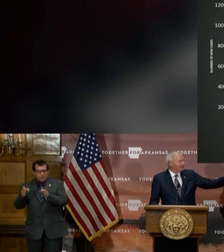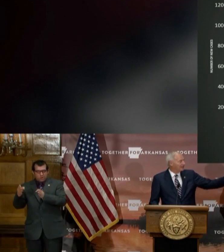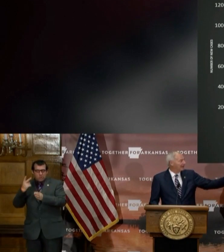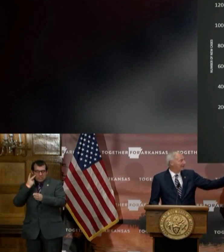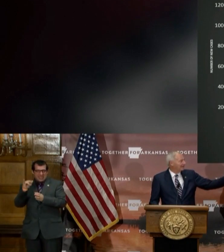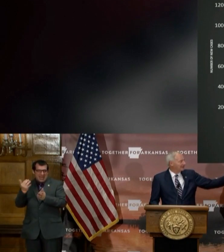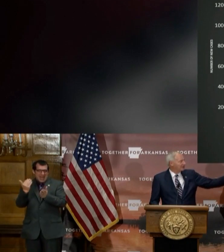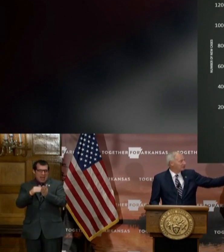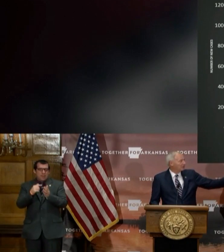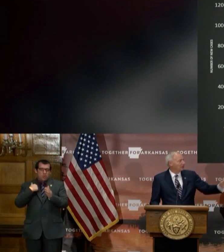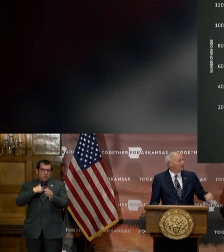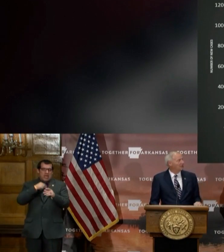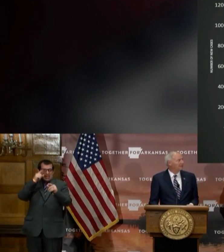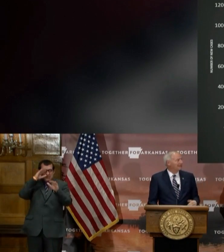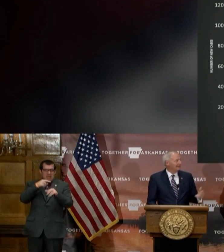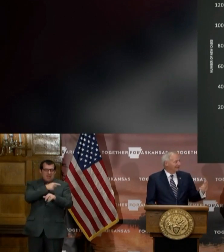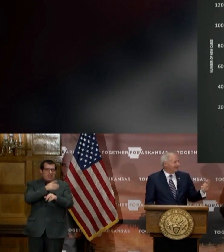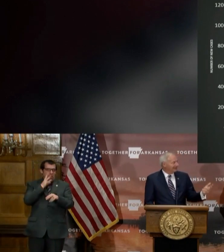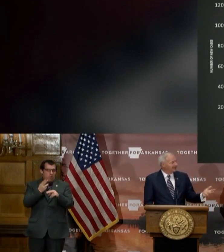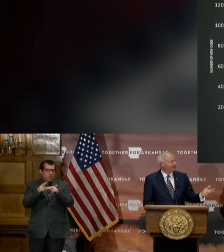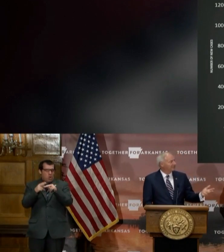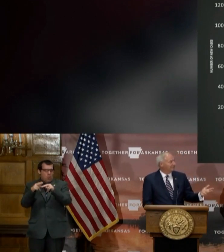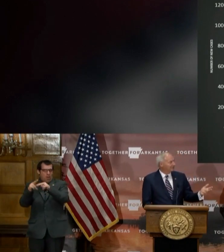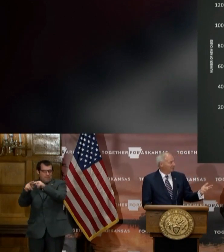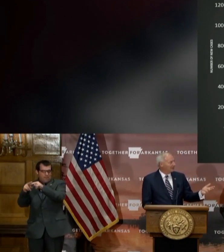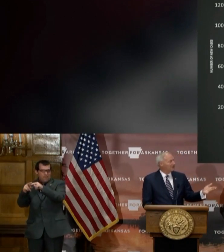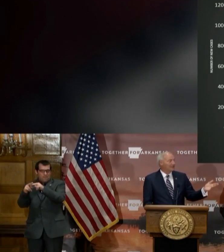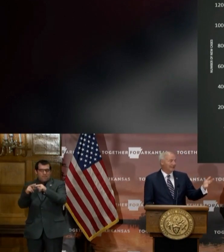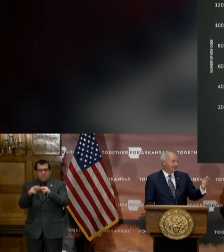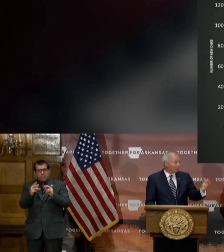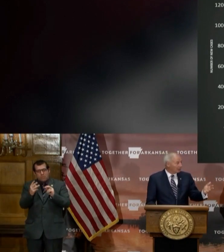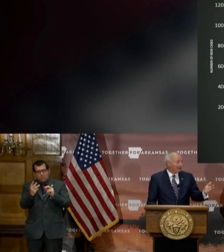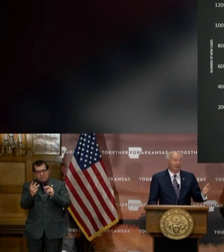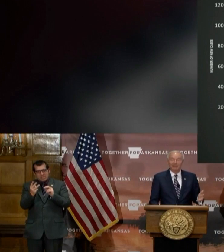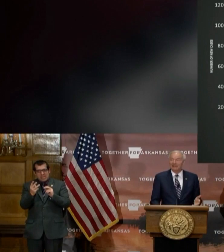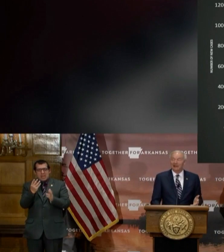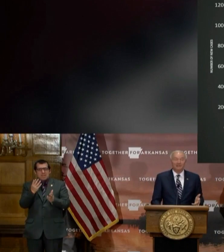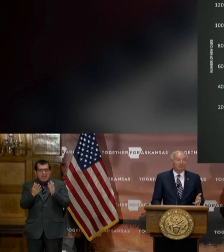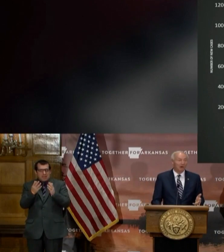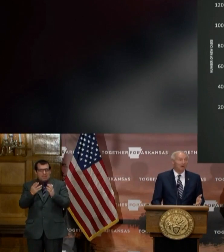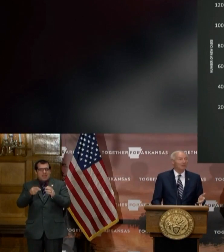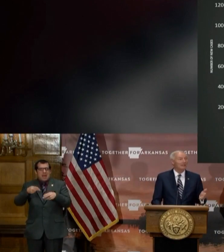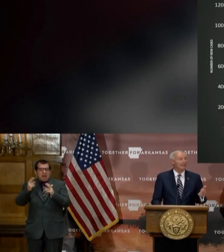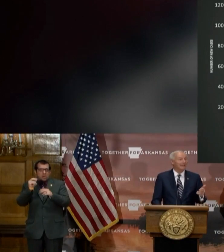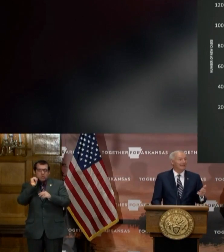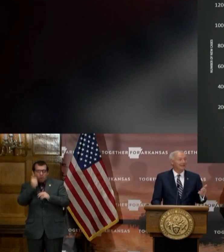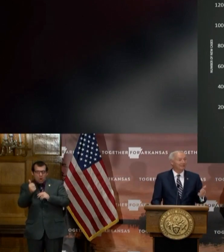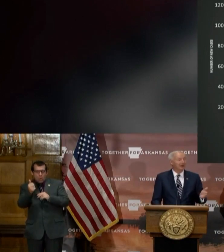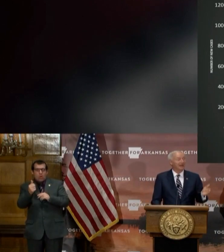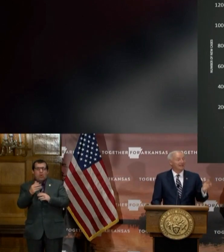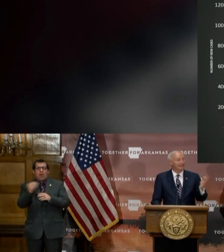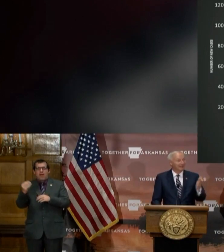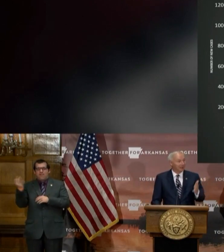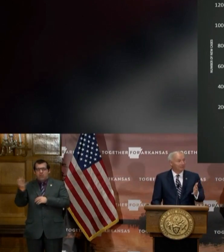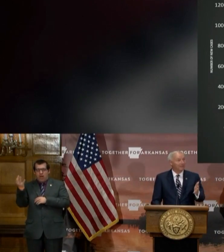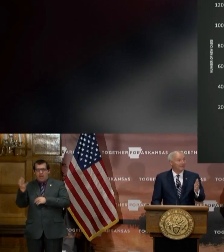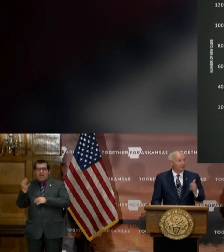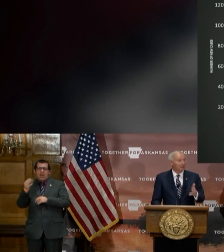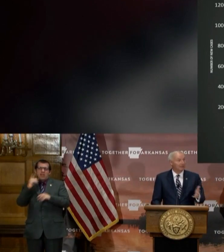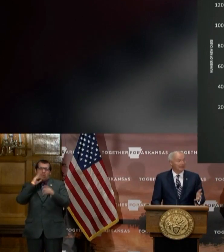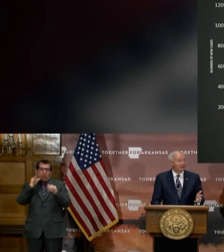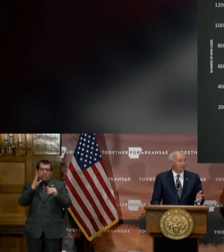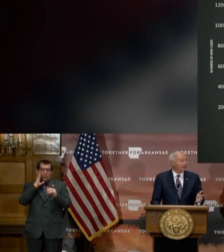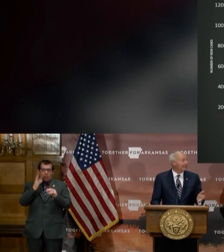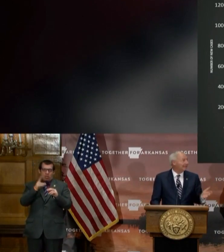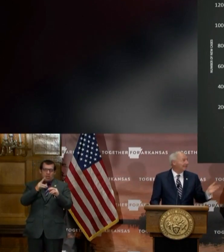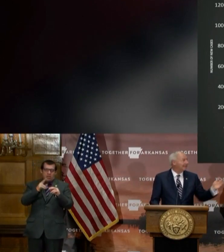it's expected that those will go up here Wednesday. It'll probably be high tomorrow and on Friday, and then hopefully it will